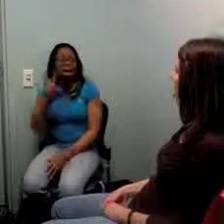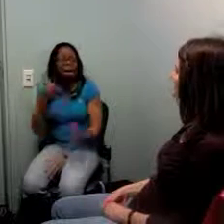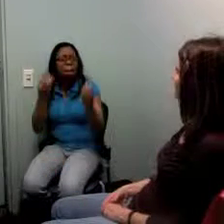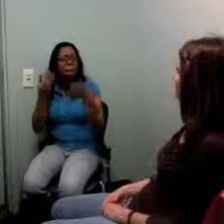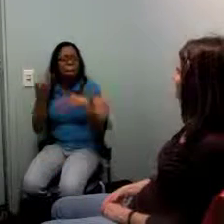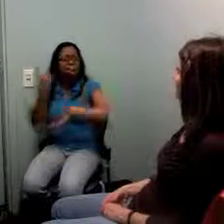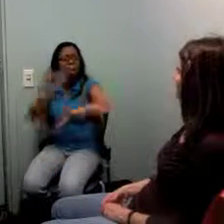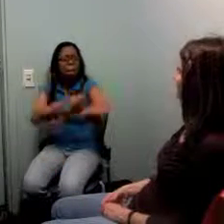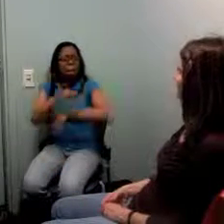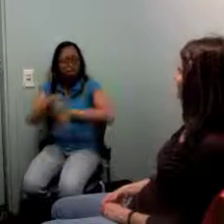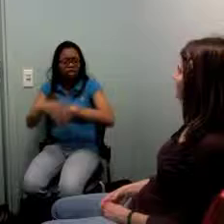here?